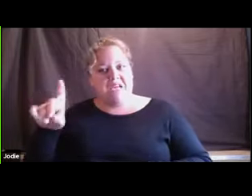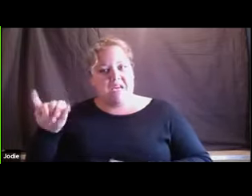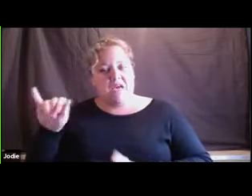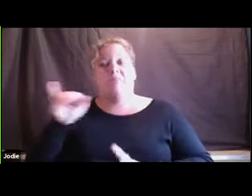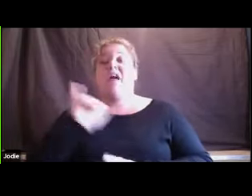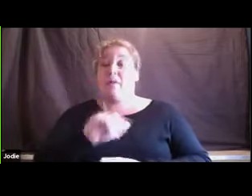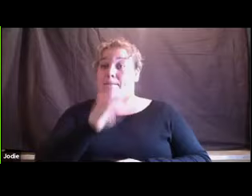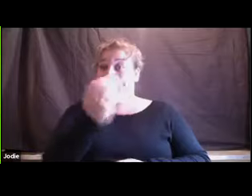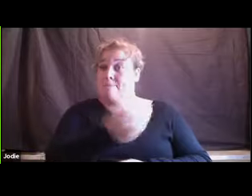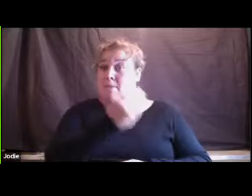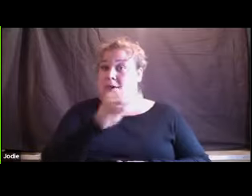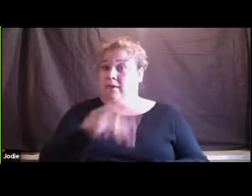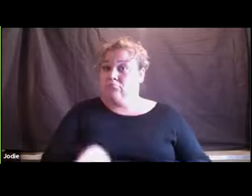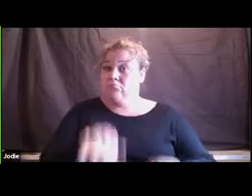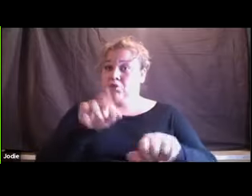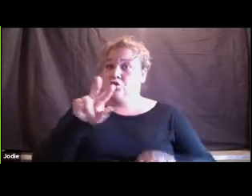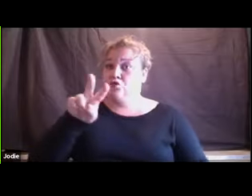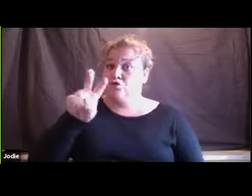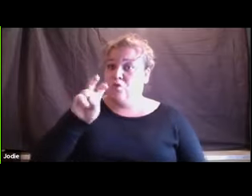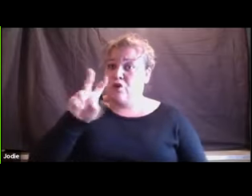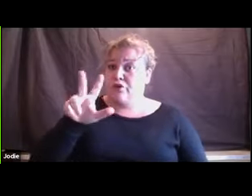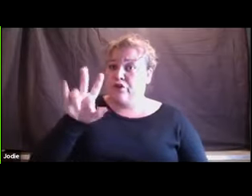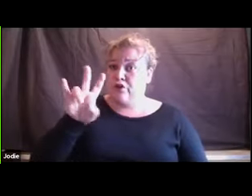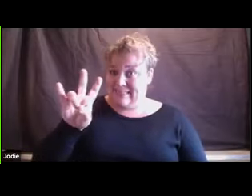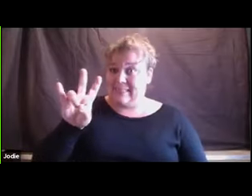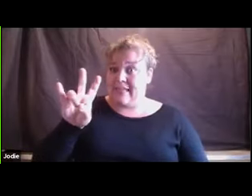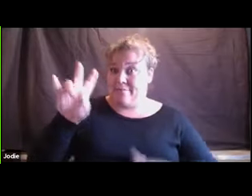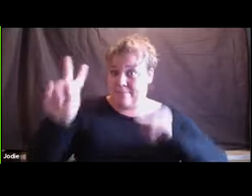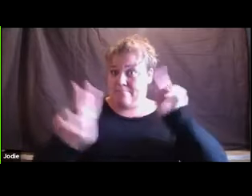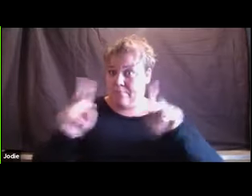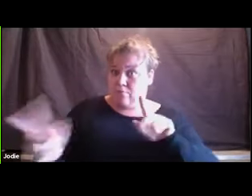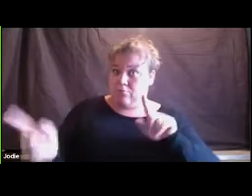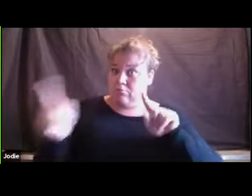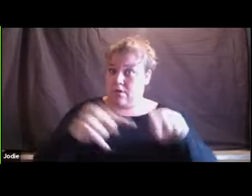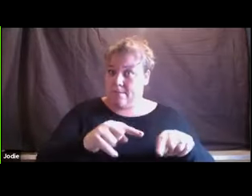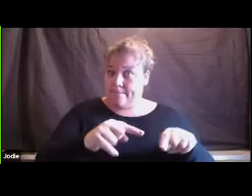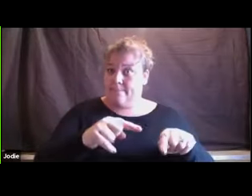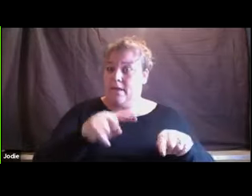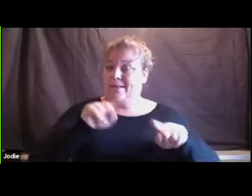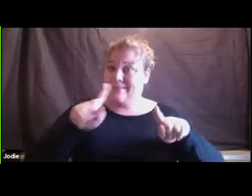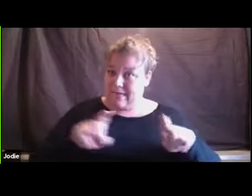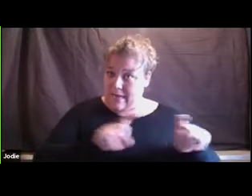had 237 individuals that came to that testing site.